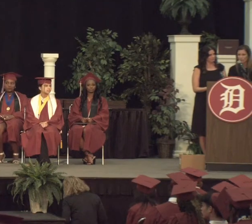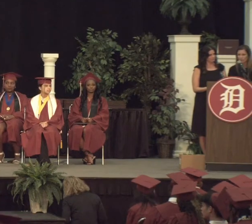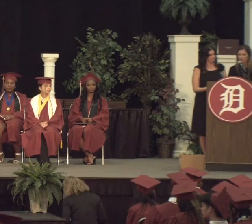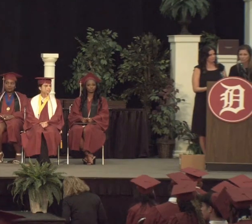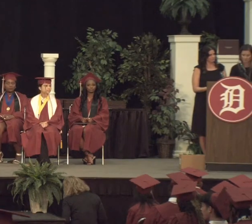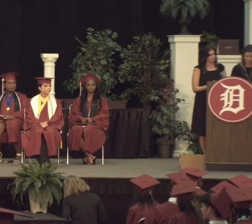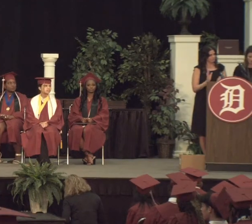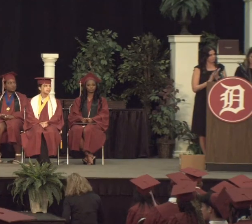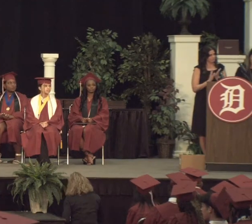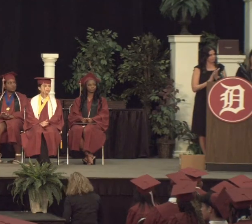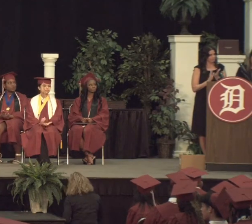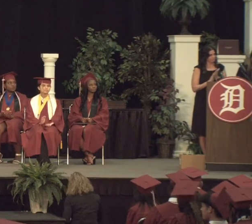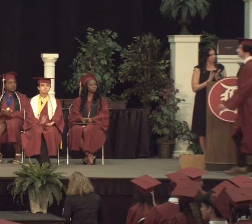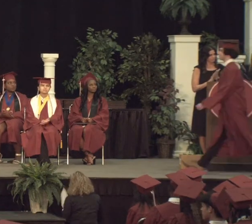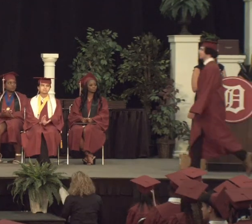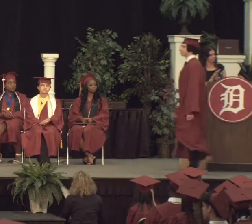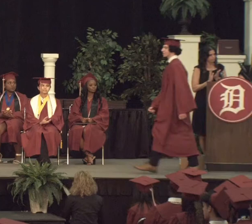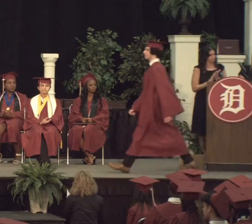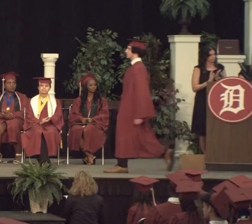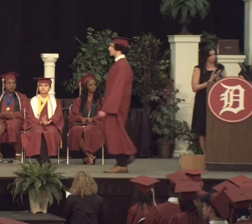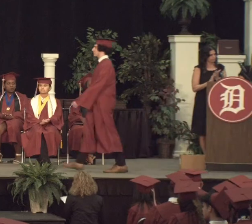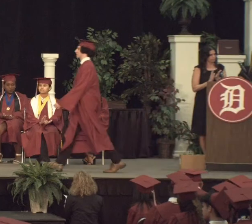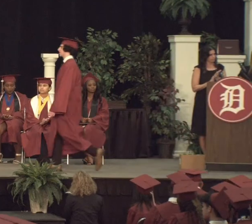Adam Nguyen.